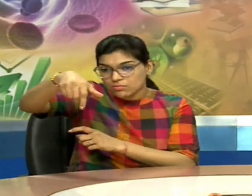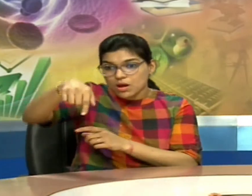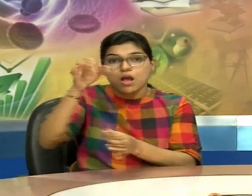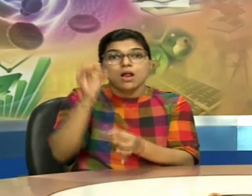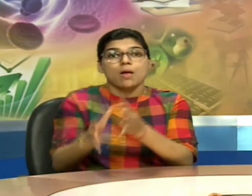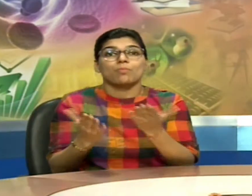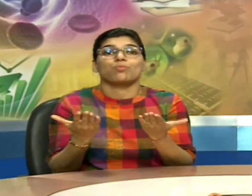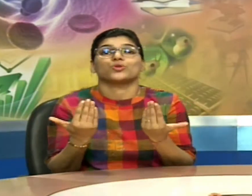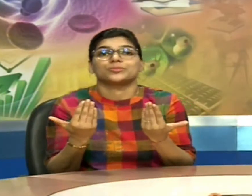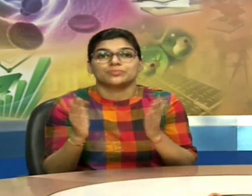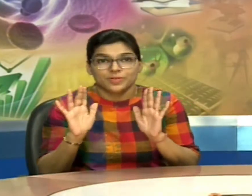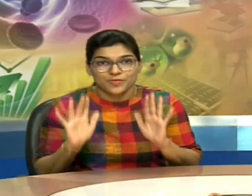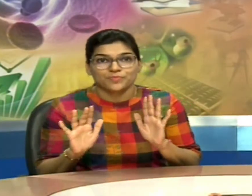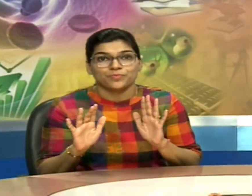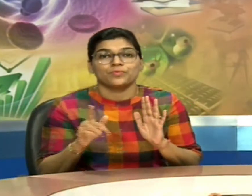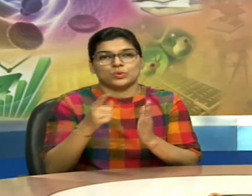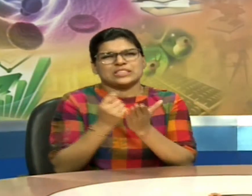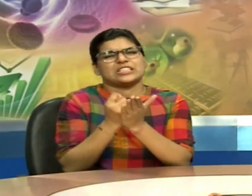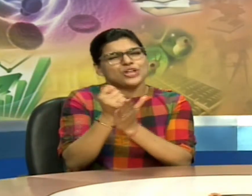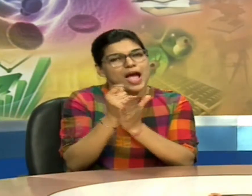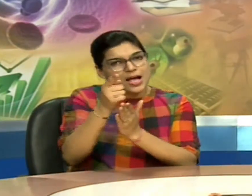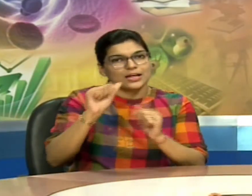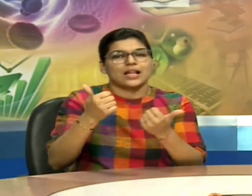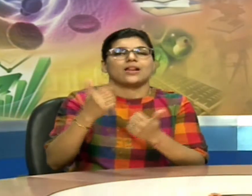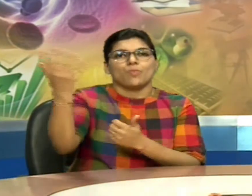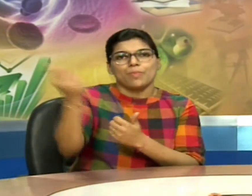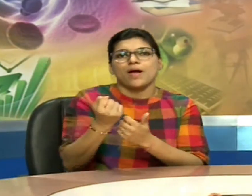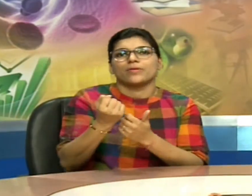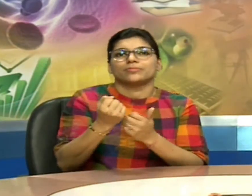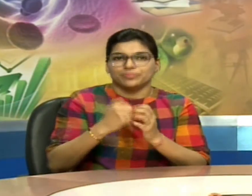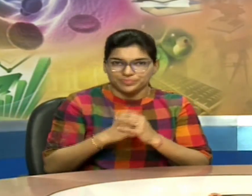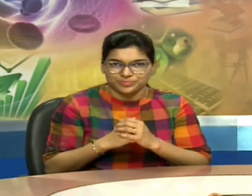sometimes cook the food or to heat the water.